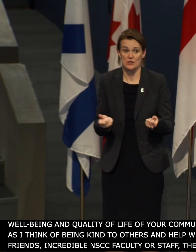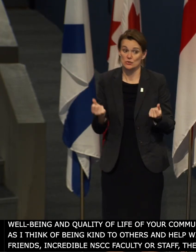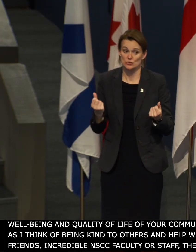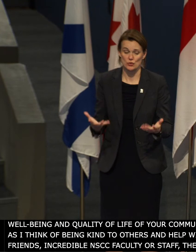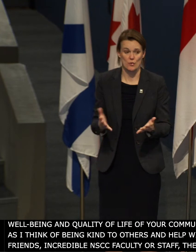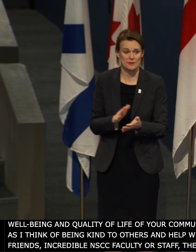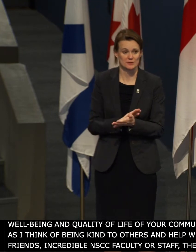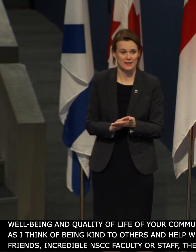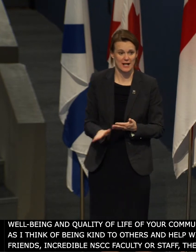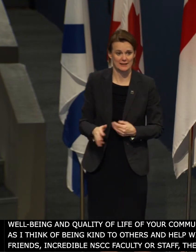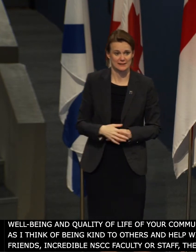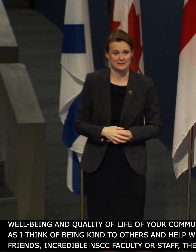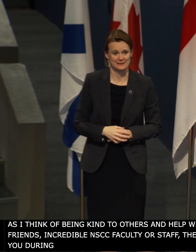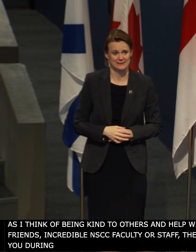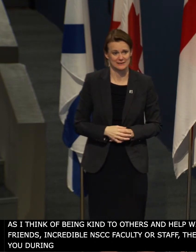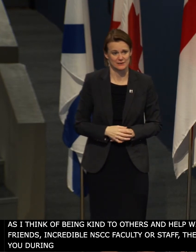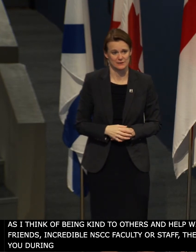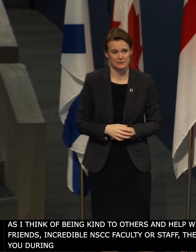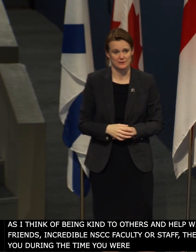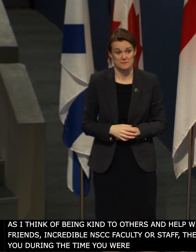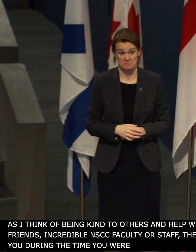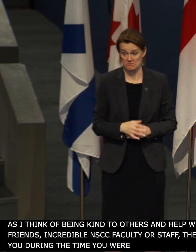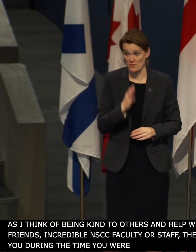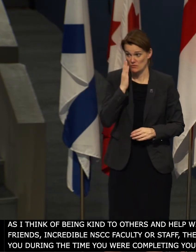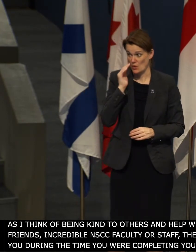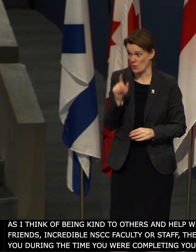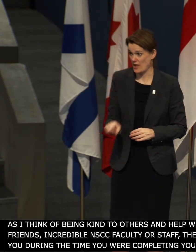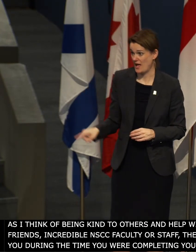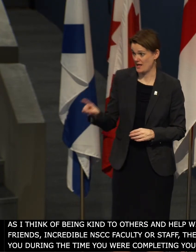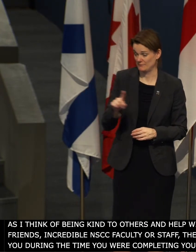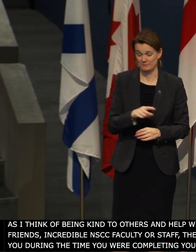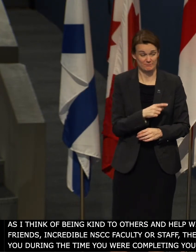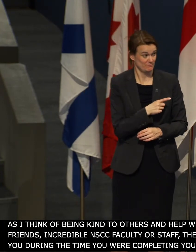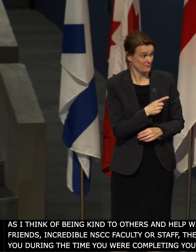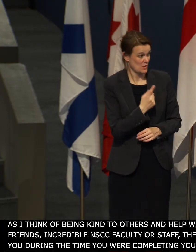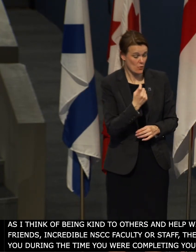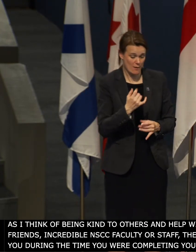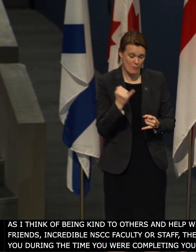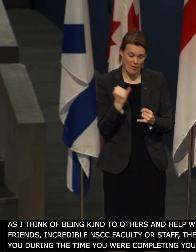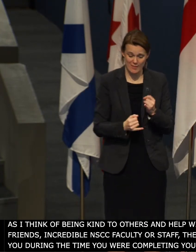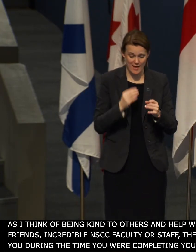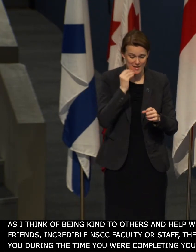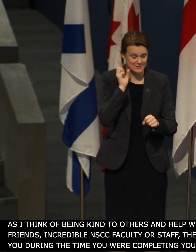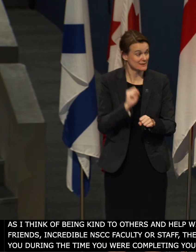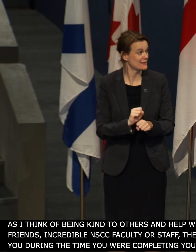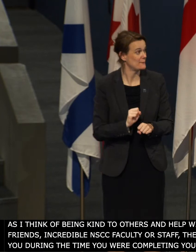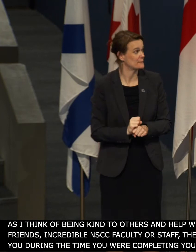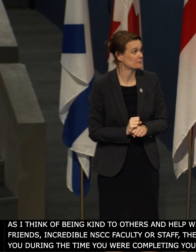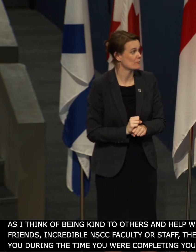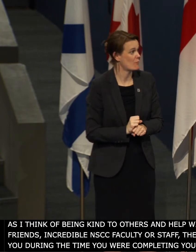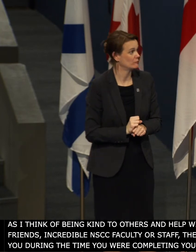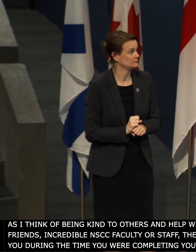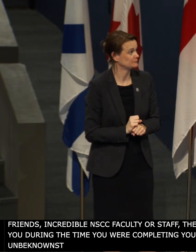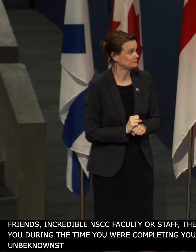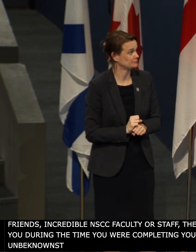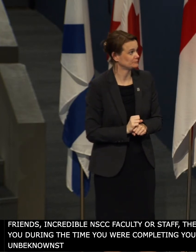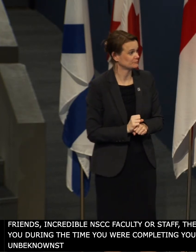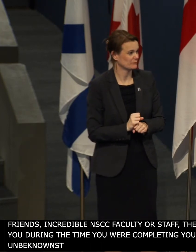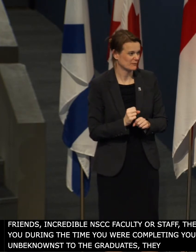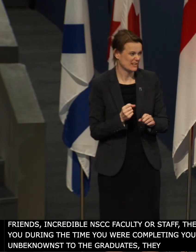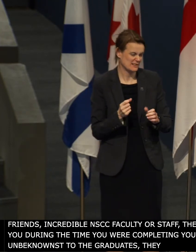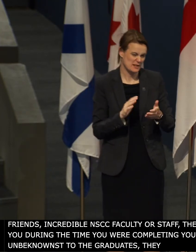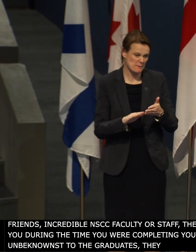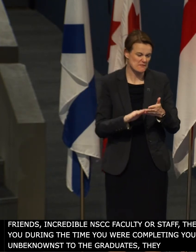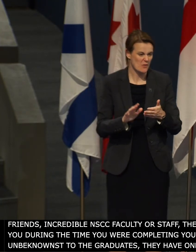to let you know that unbeknownst to the graduates, they actually have one last assignment to complete before they